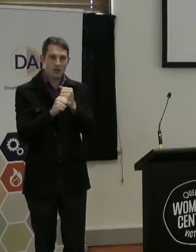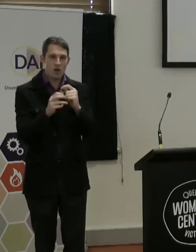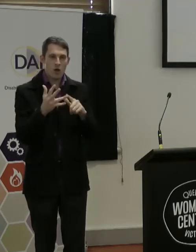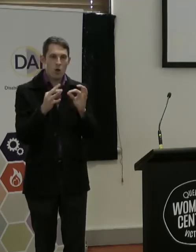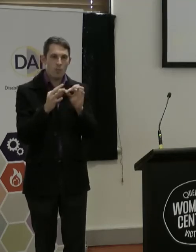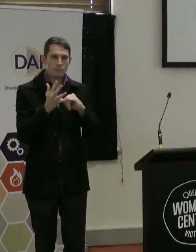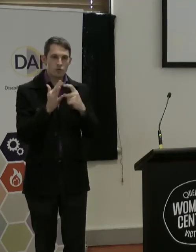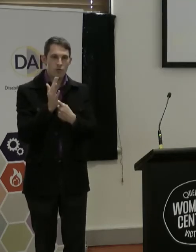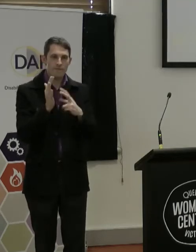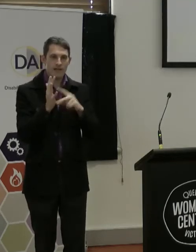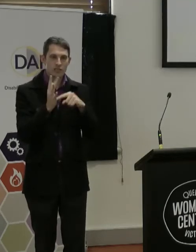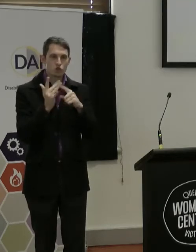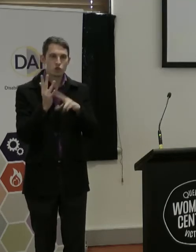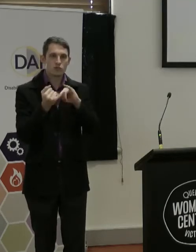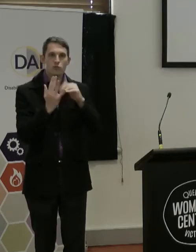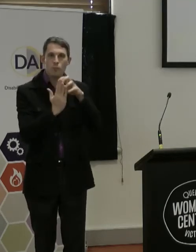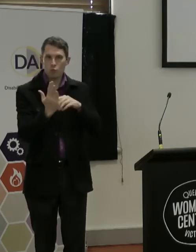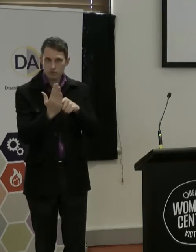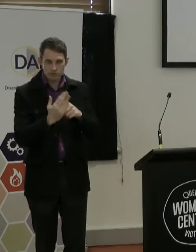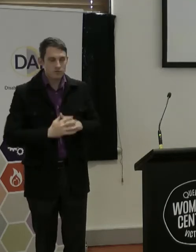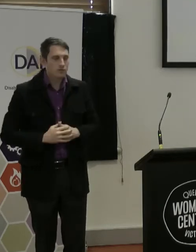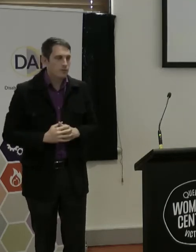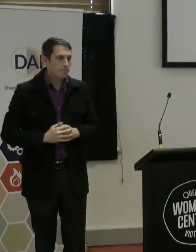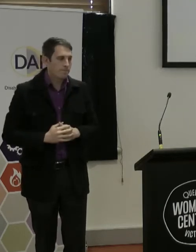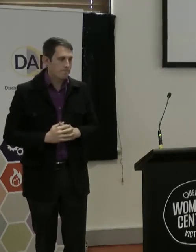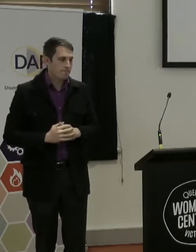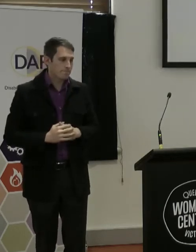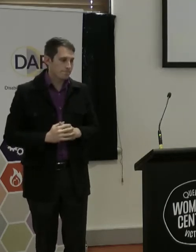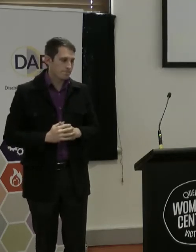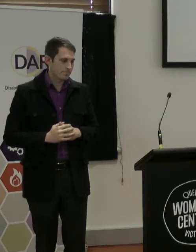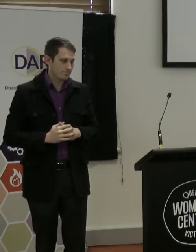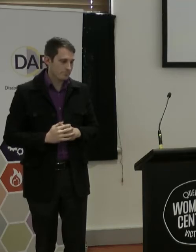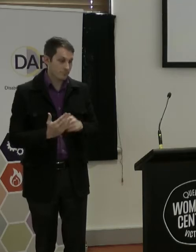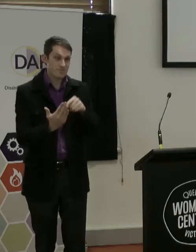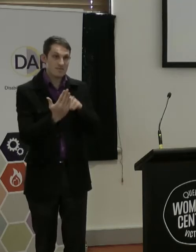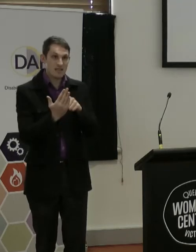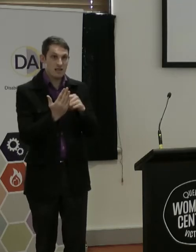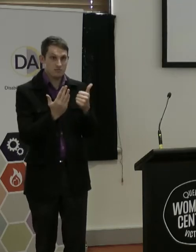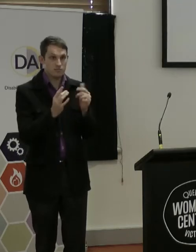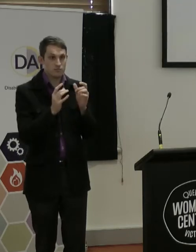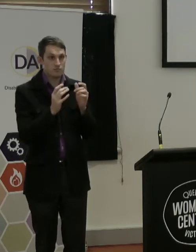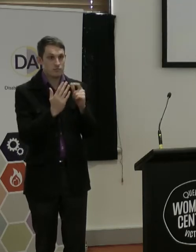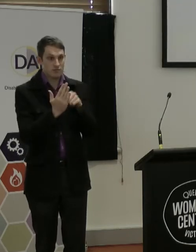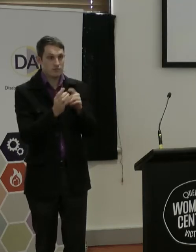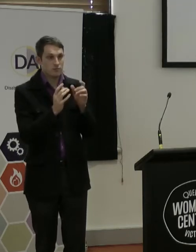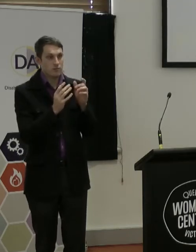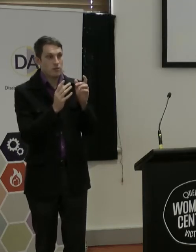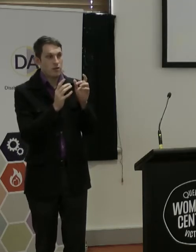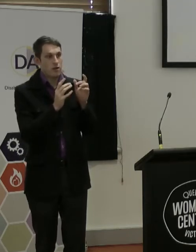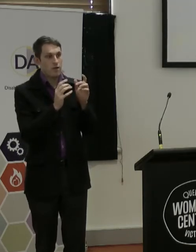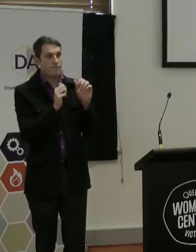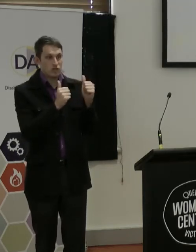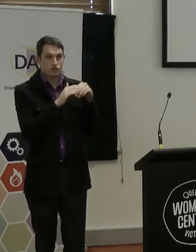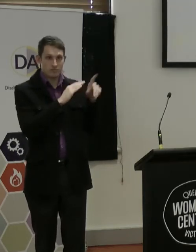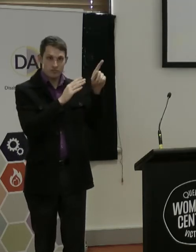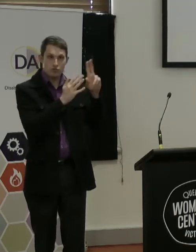is next steps. This is the end of the road in terms of my work in Geneva, but it's the start of a national conversation. We need to be